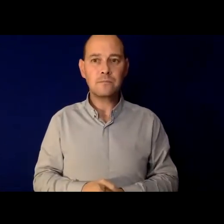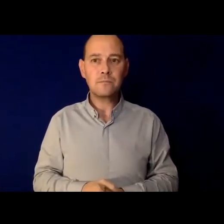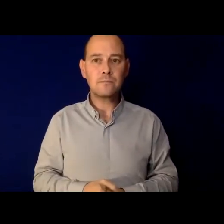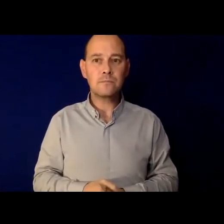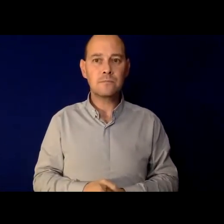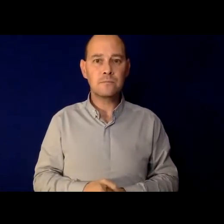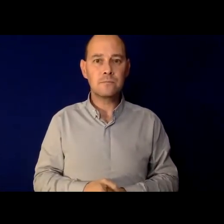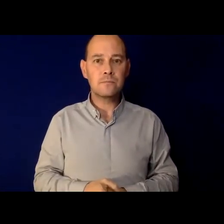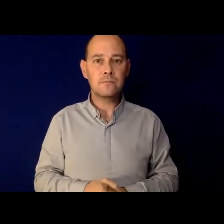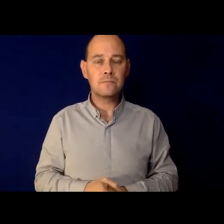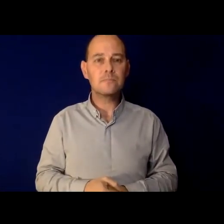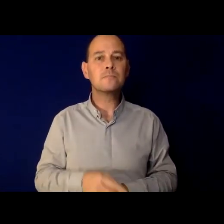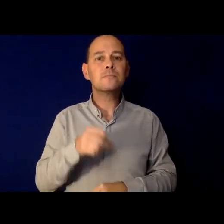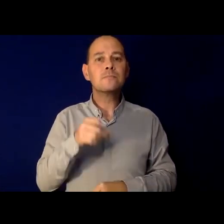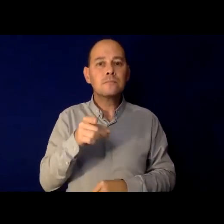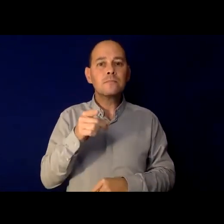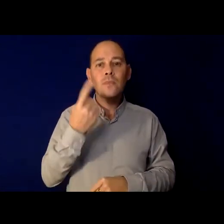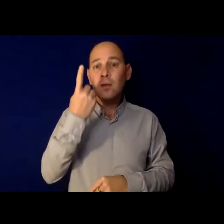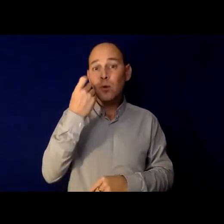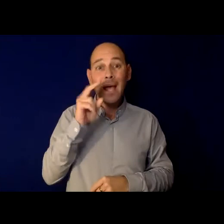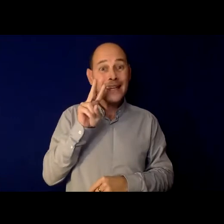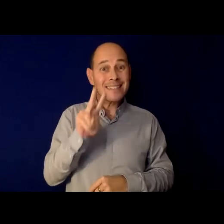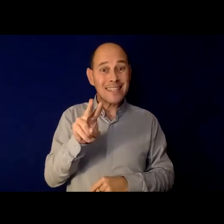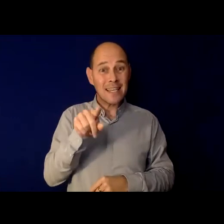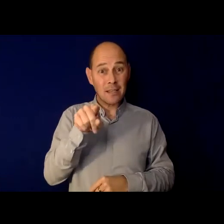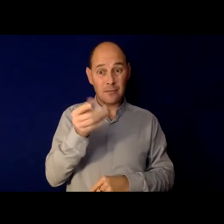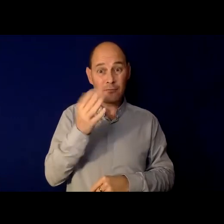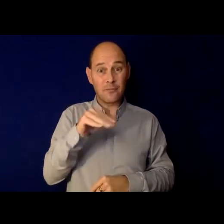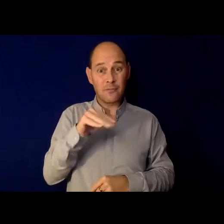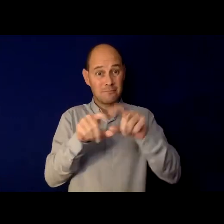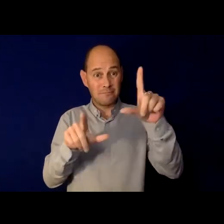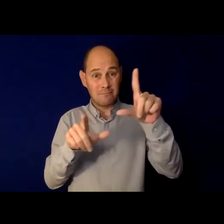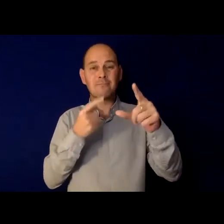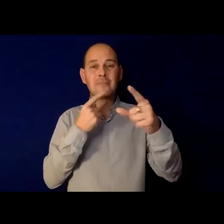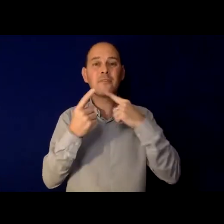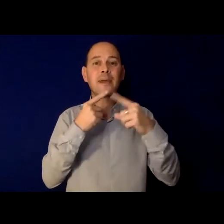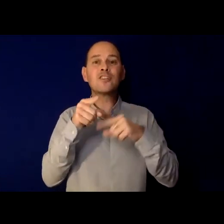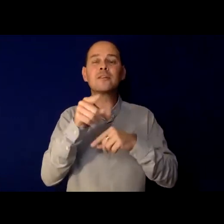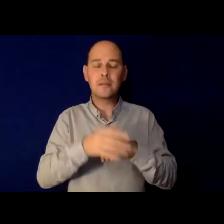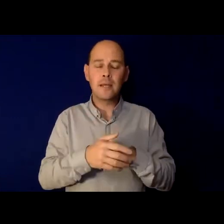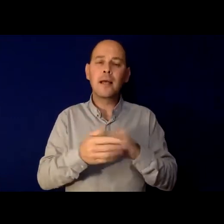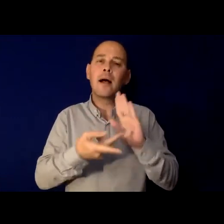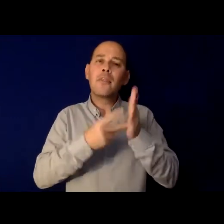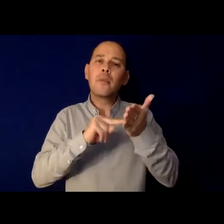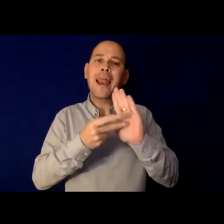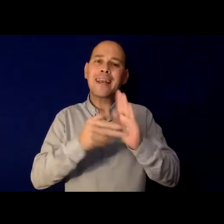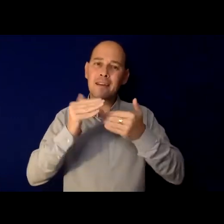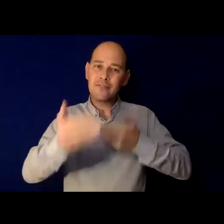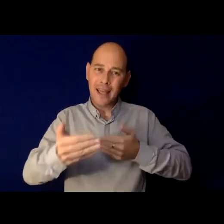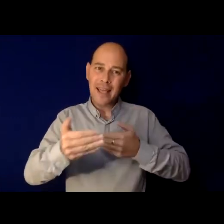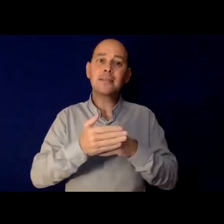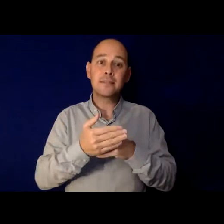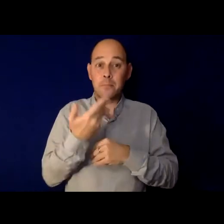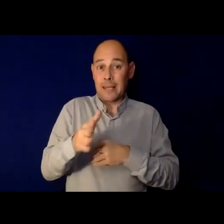as you can see from the, from the slide, the planning phase, there was a training